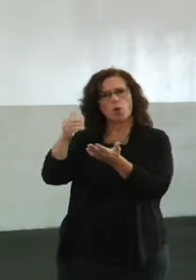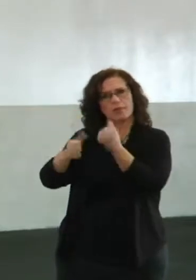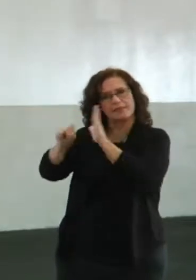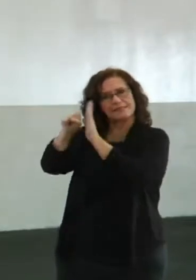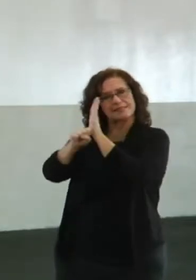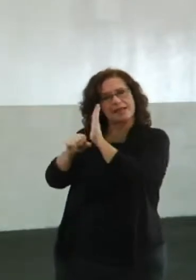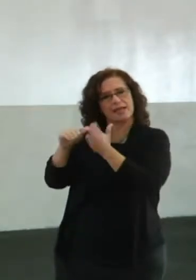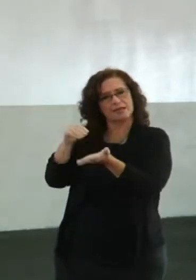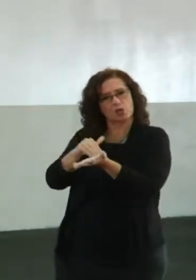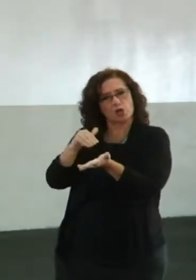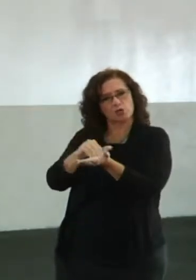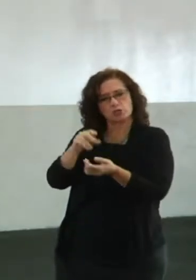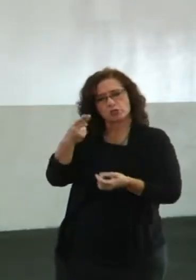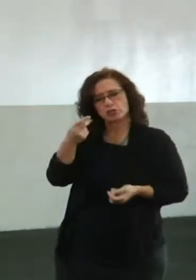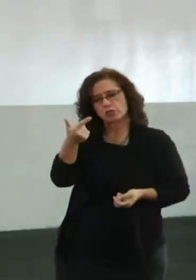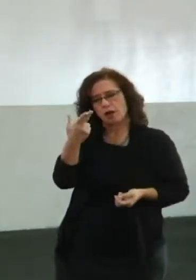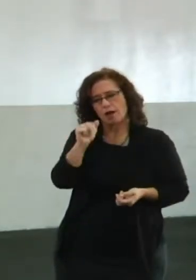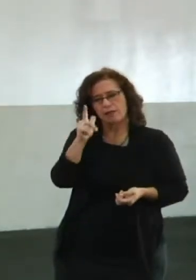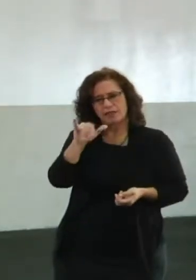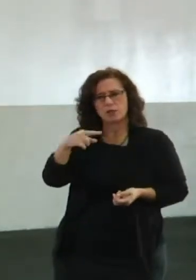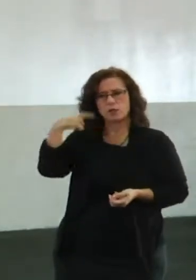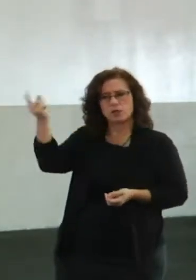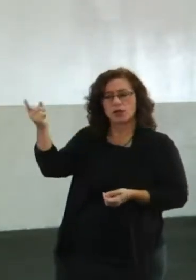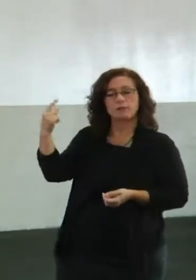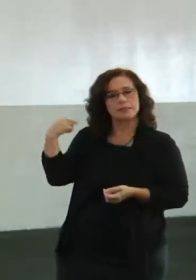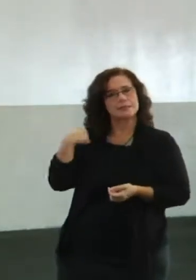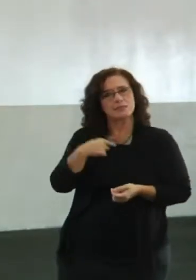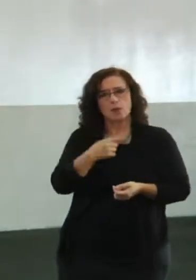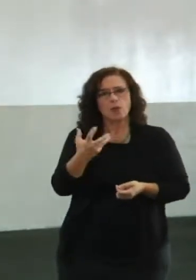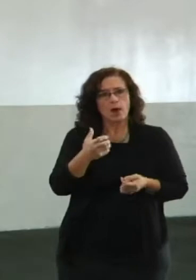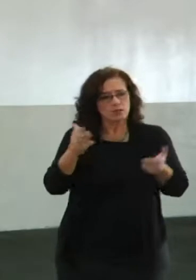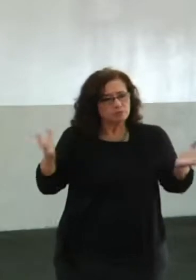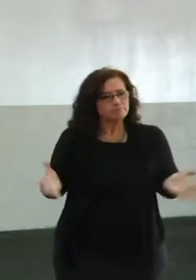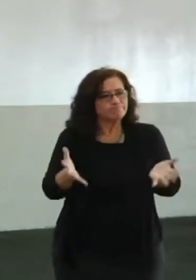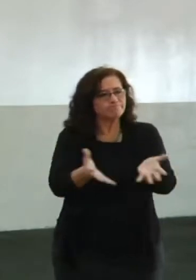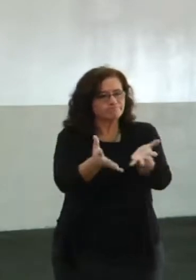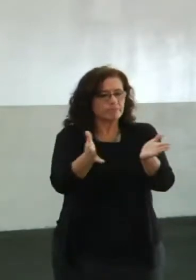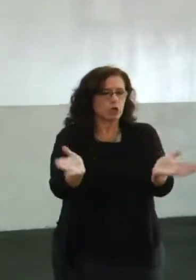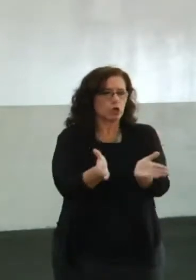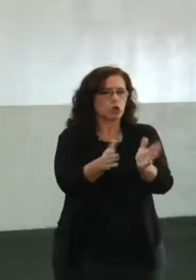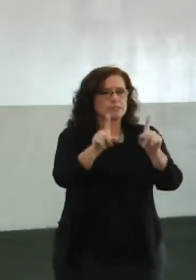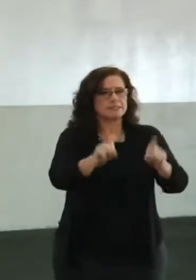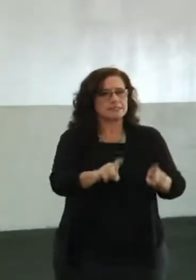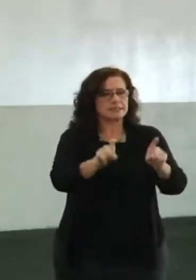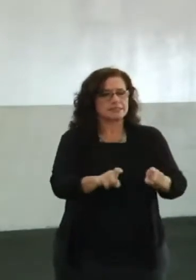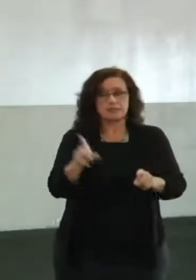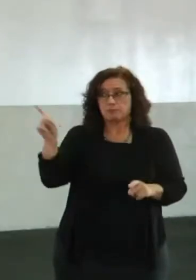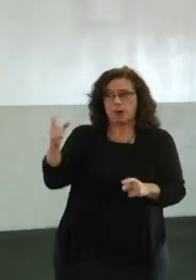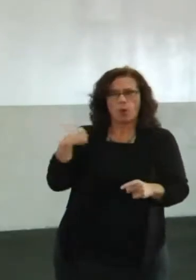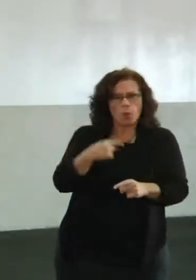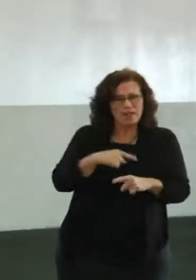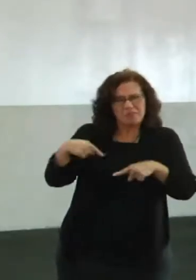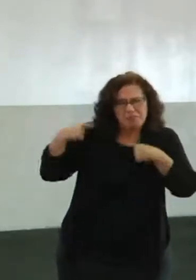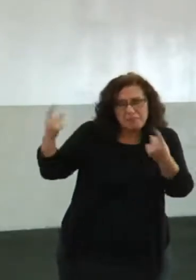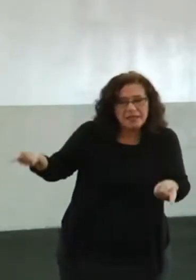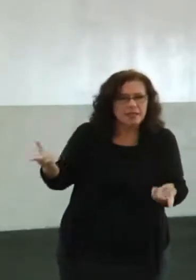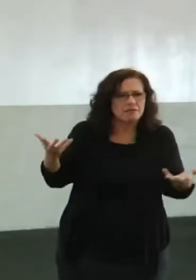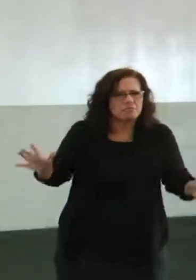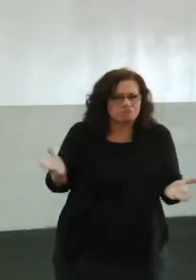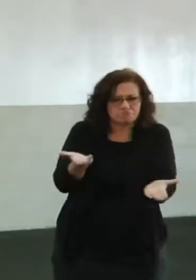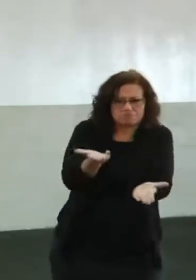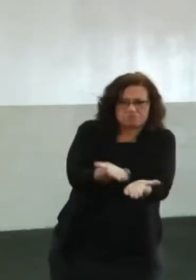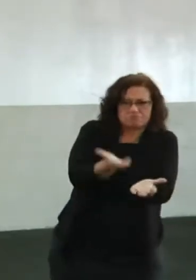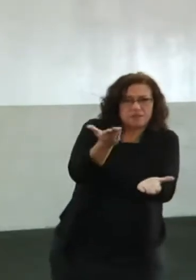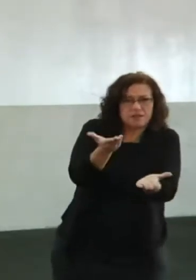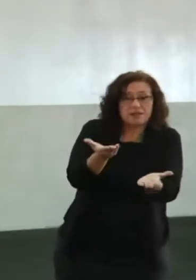county. We believe in it. But that's what we're doing. We are doing it here, and our community believes in it, and you can see it on our numbers. Even though we increased our testing, we got